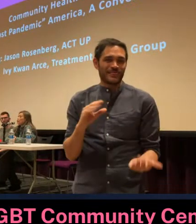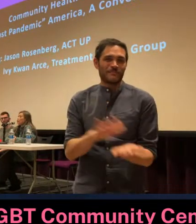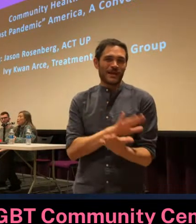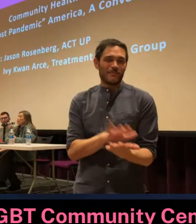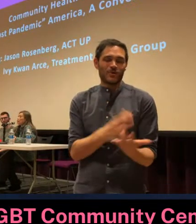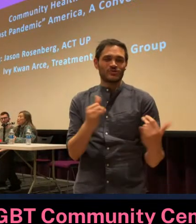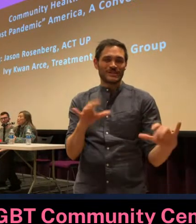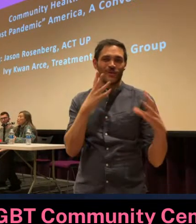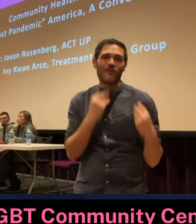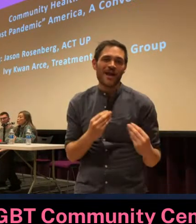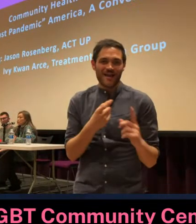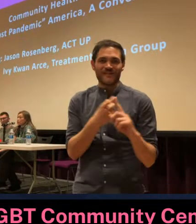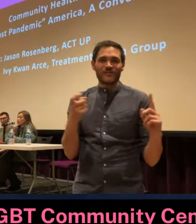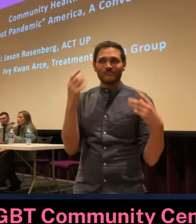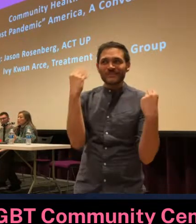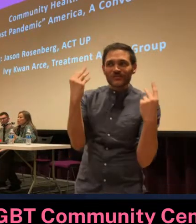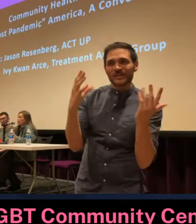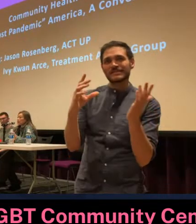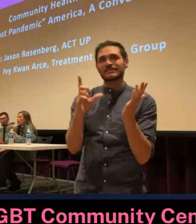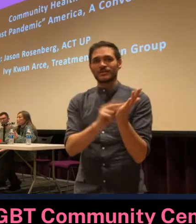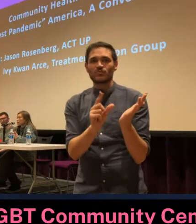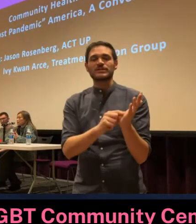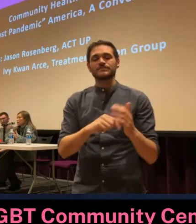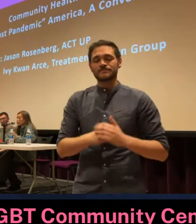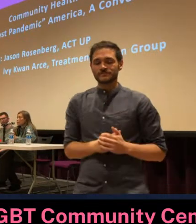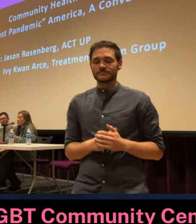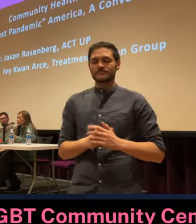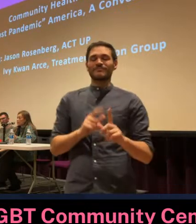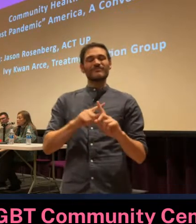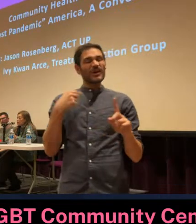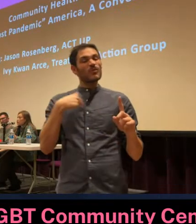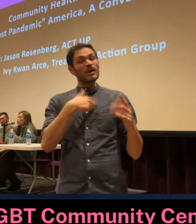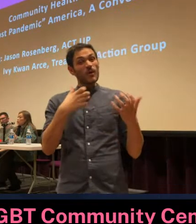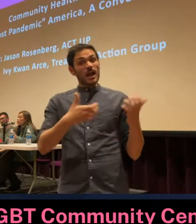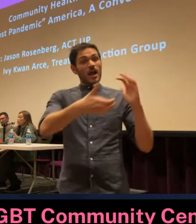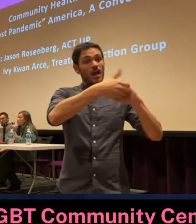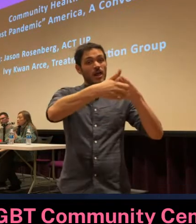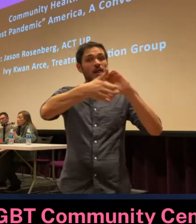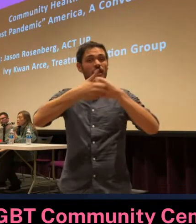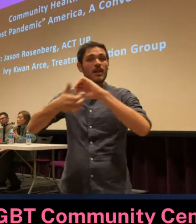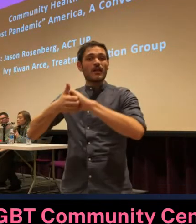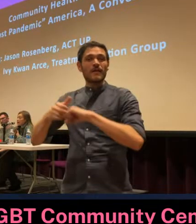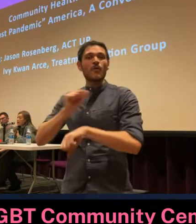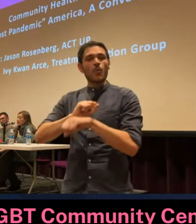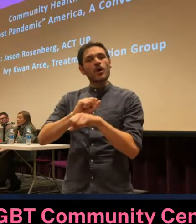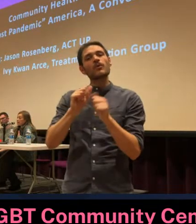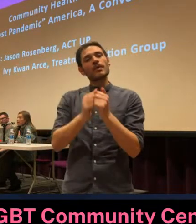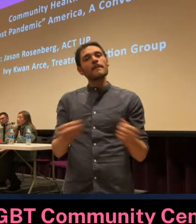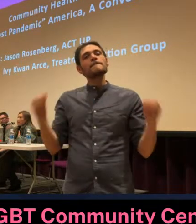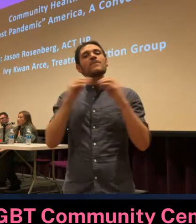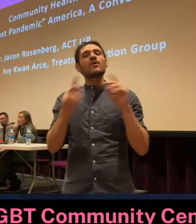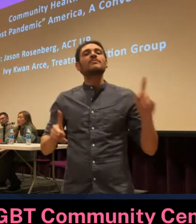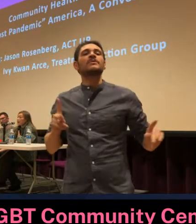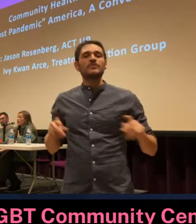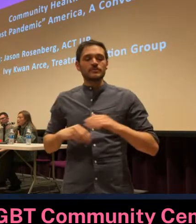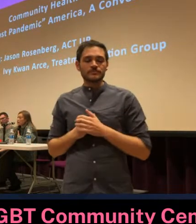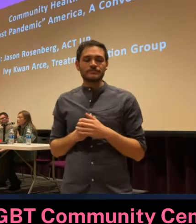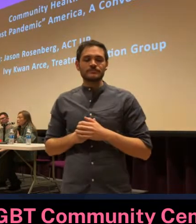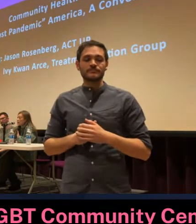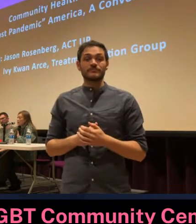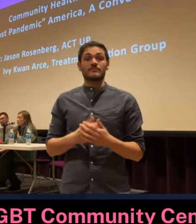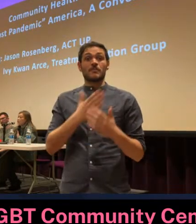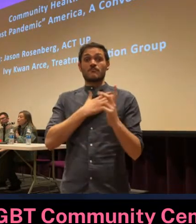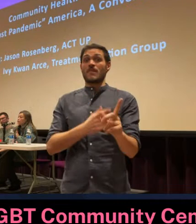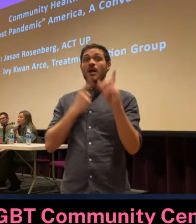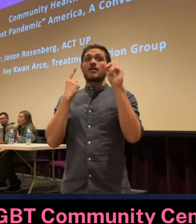we want to work with more people. So because my goal is